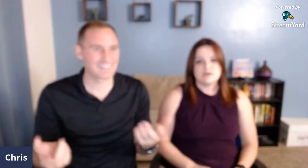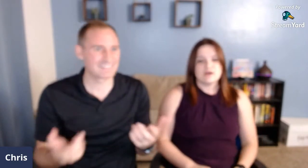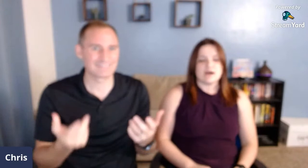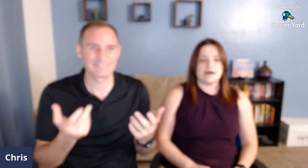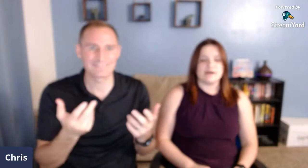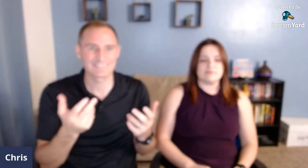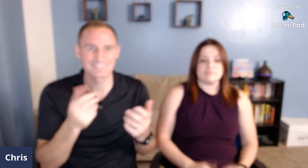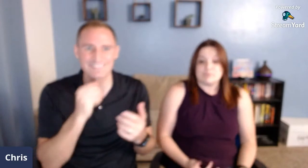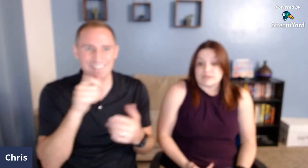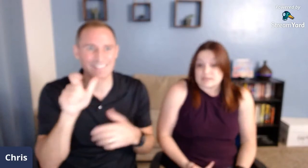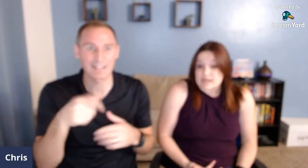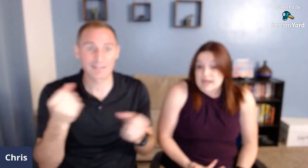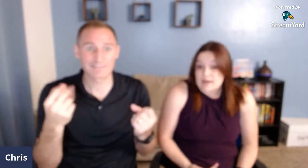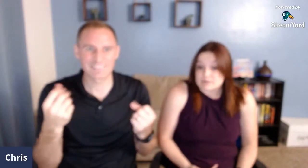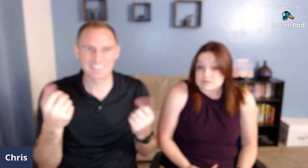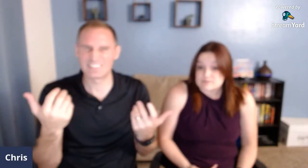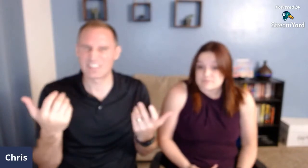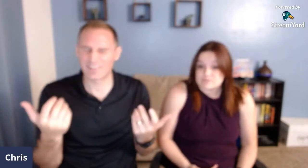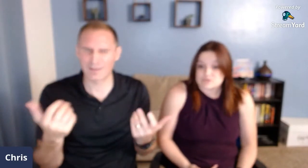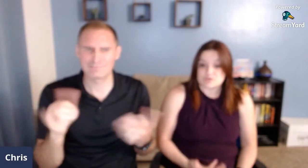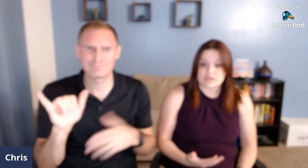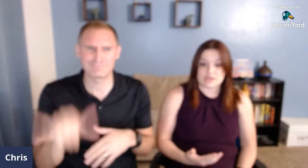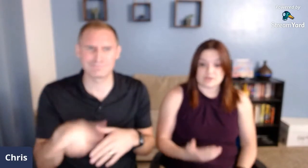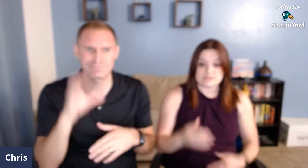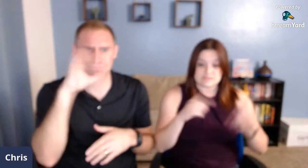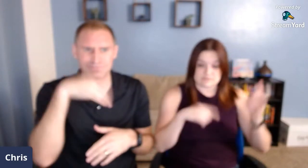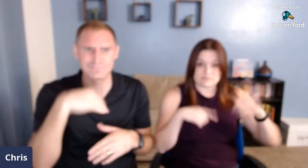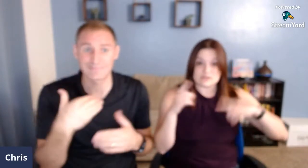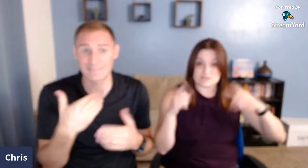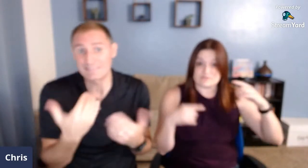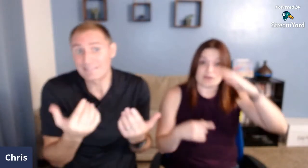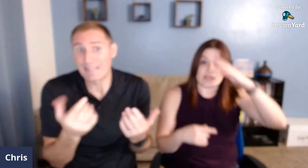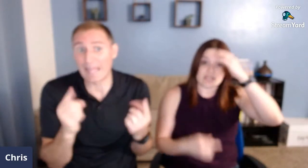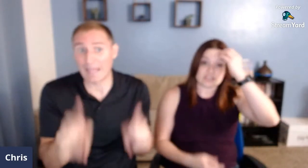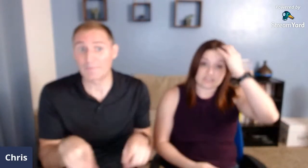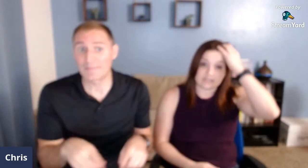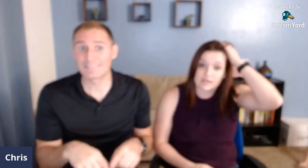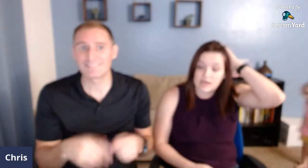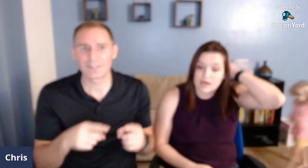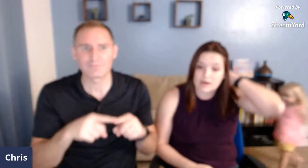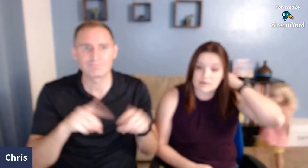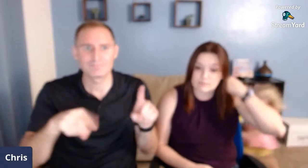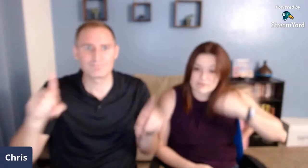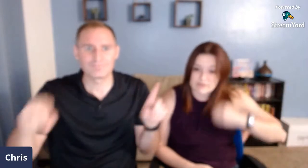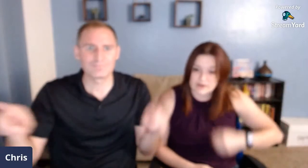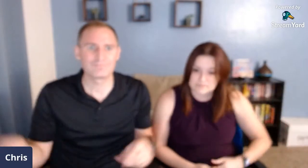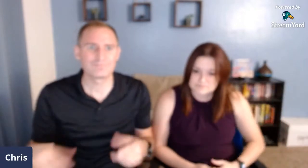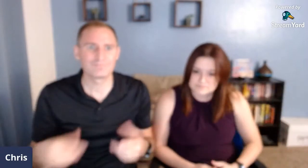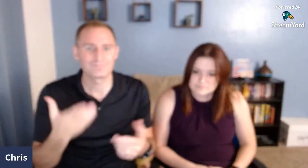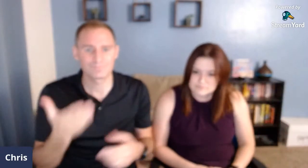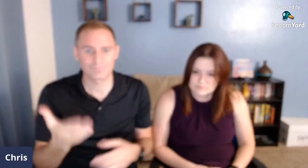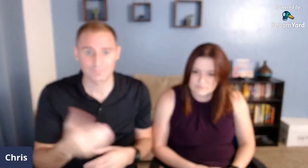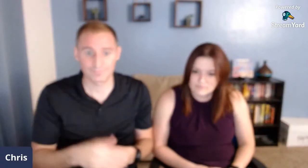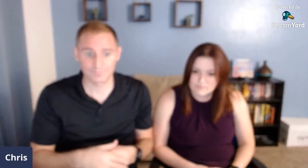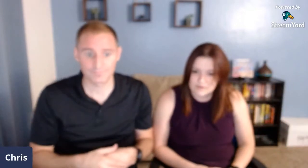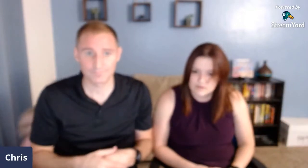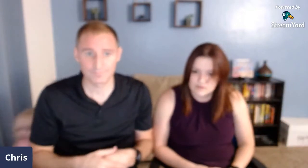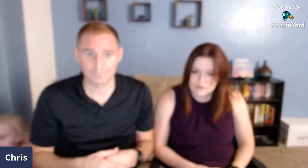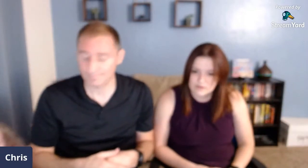time. But that happens. So yeah, there's a variation there.